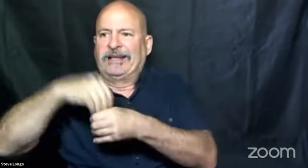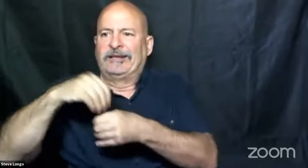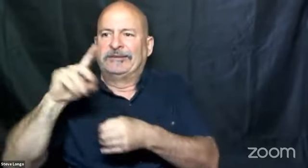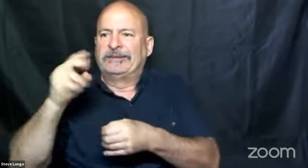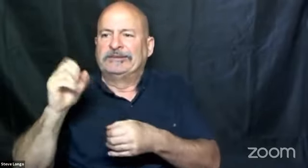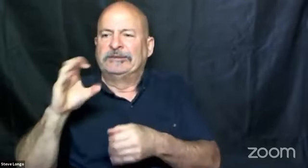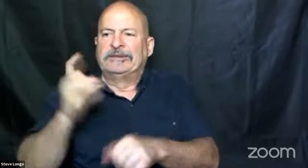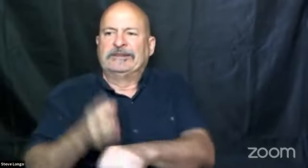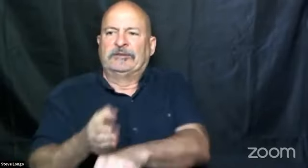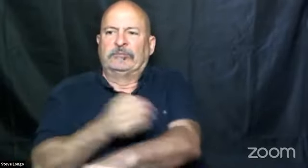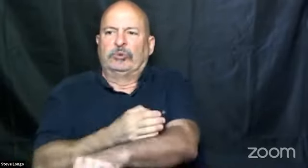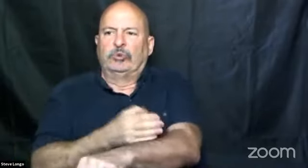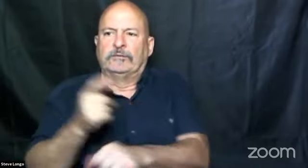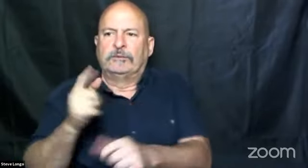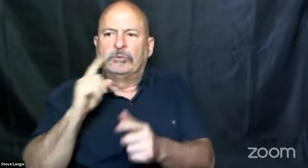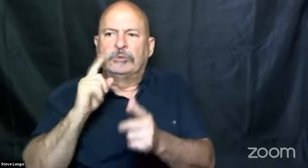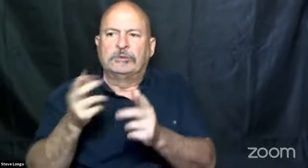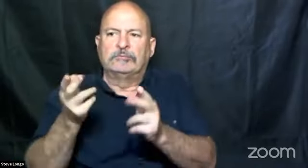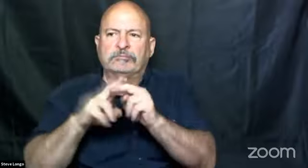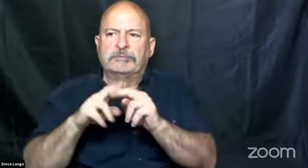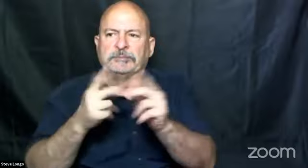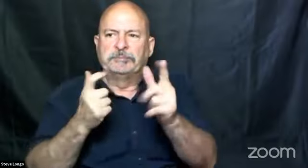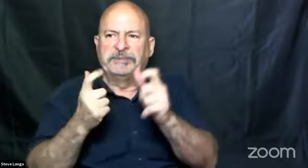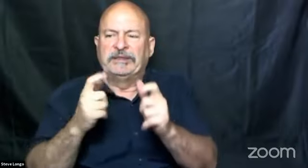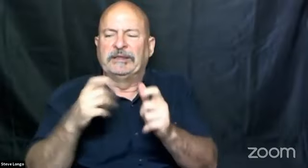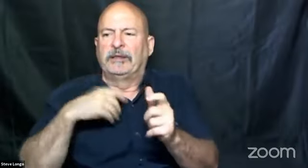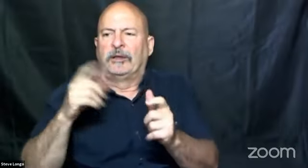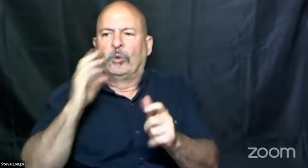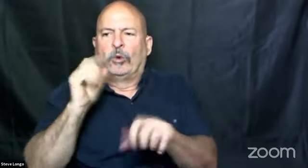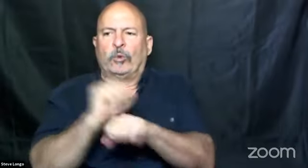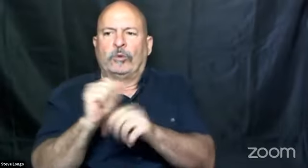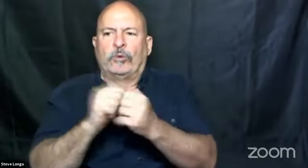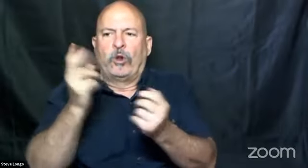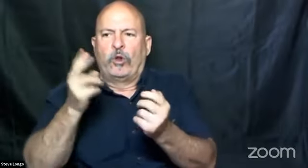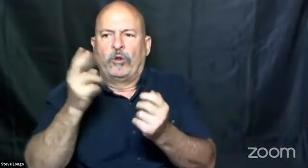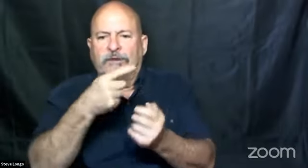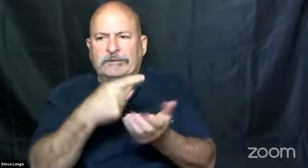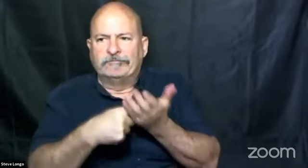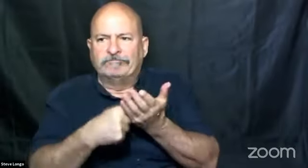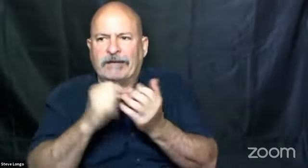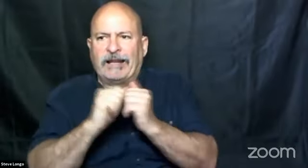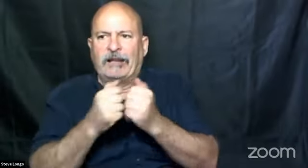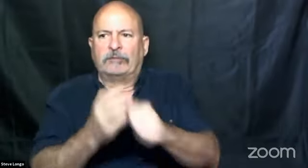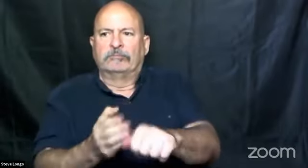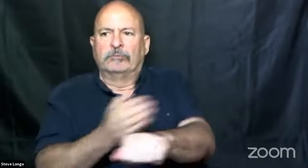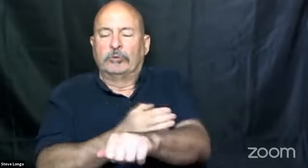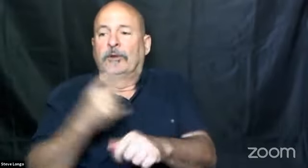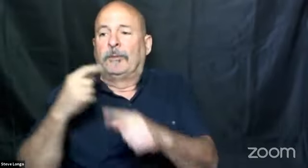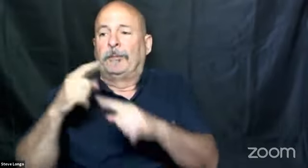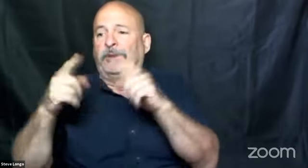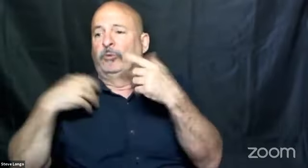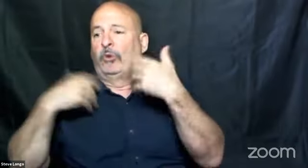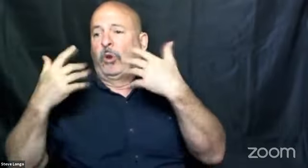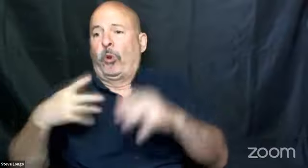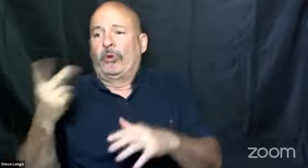So that was one of the conversations that we were hoping to do, maybe making the upgrade to something with a little bit more